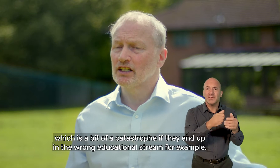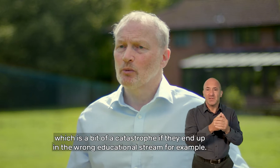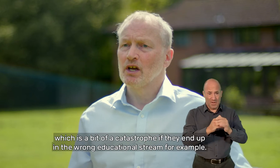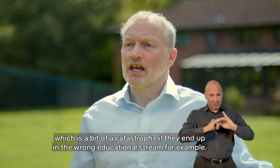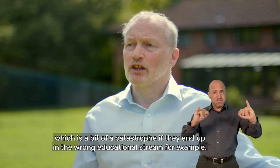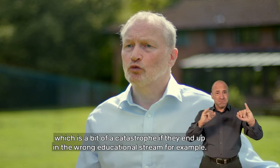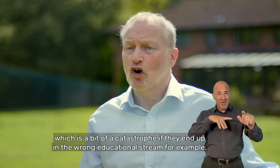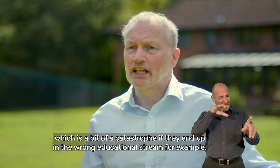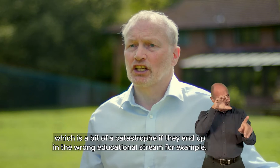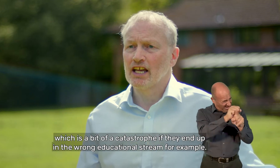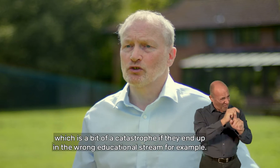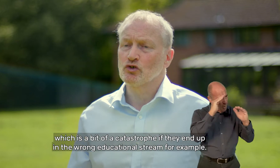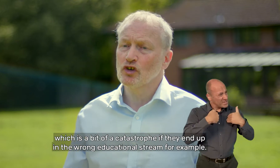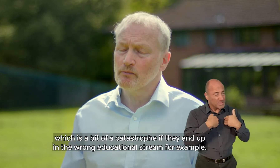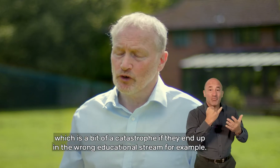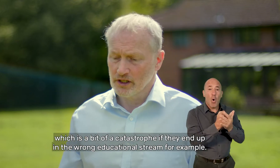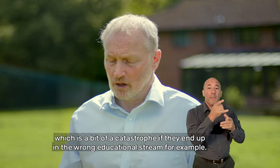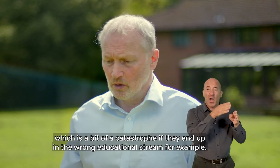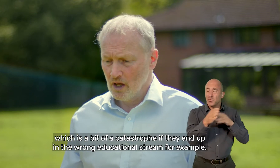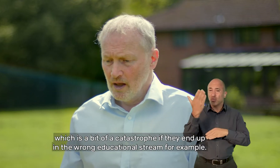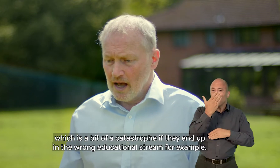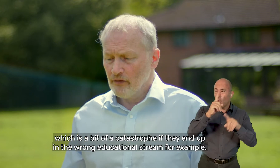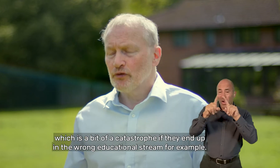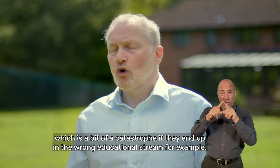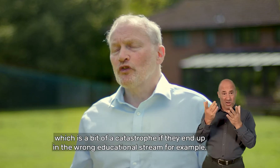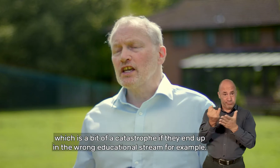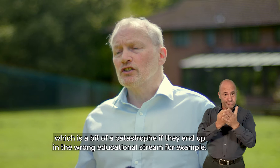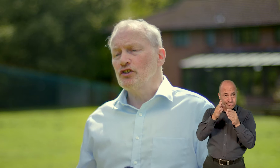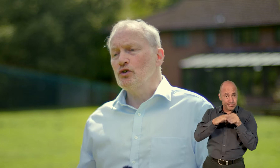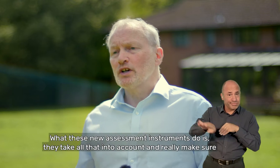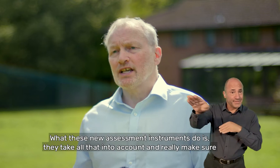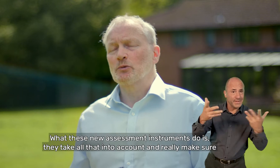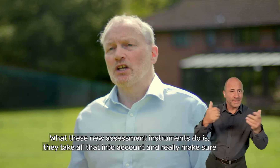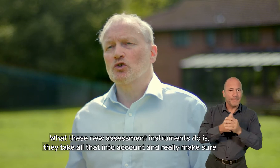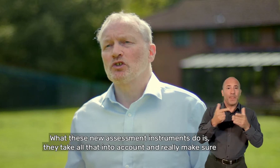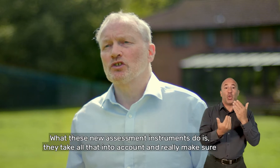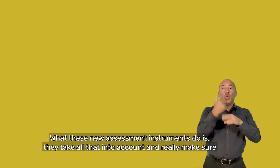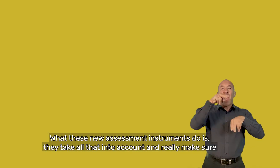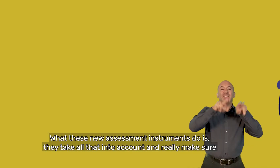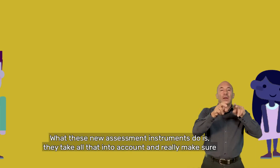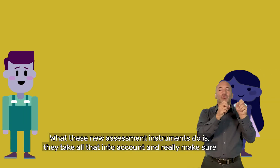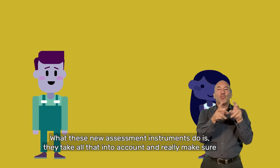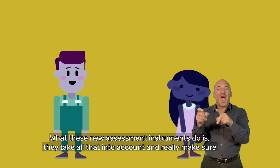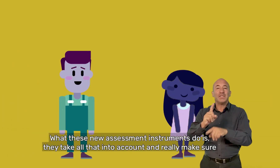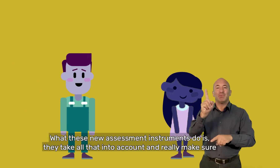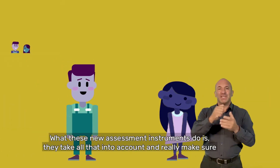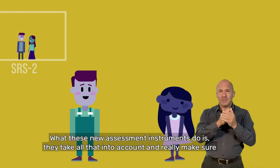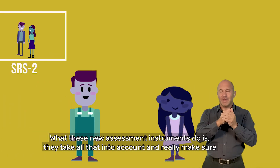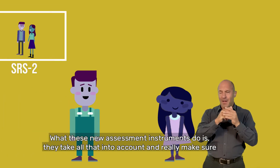end up in the wrong educational stream, for example. And what these new assessment instruments do is they take all that into account and really